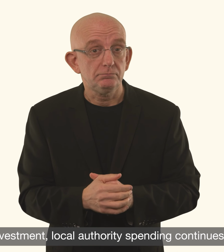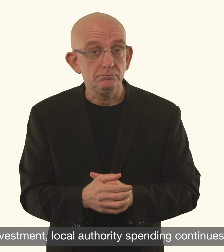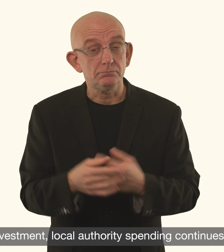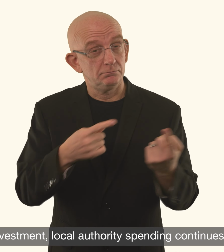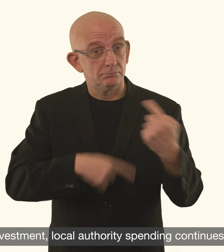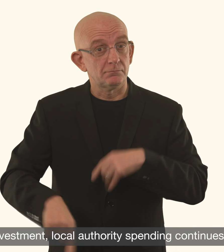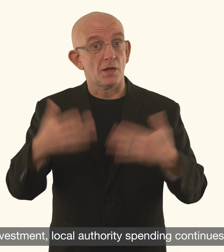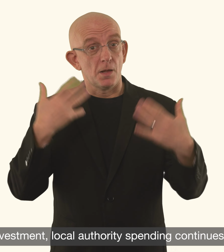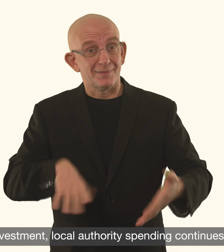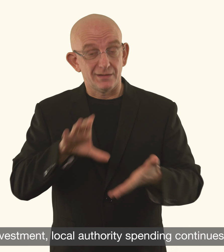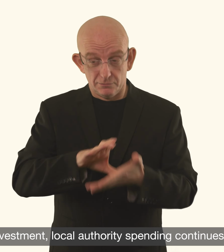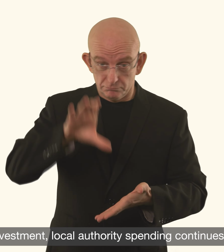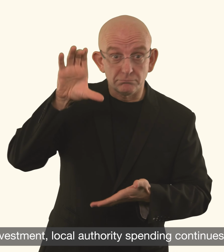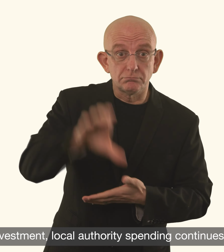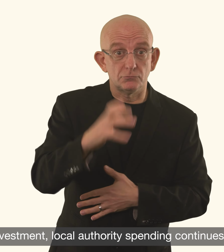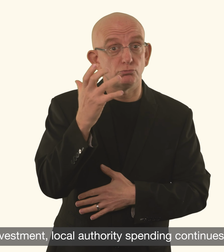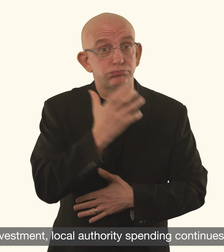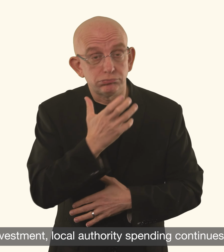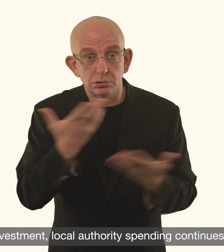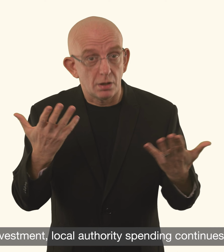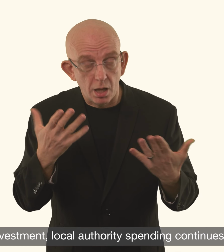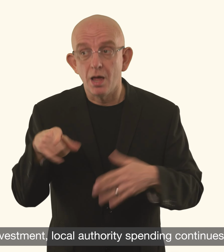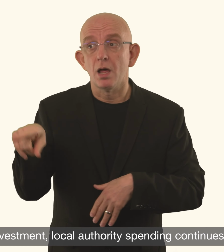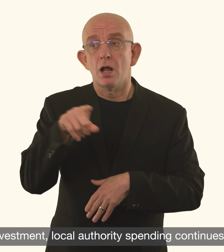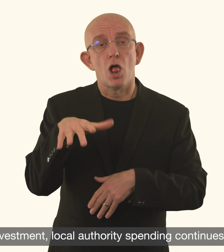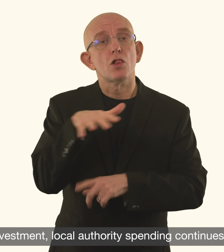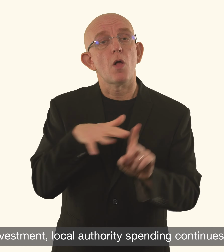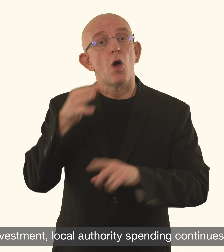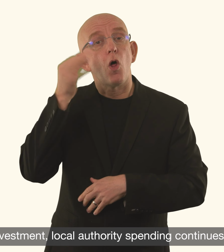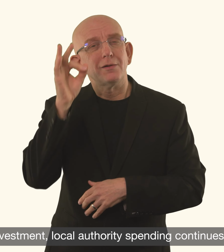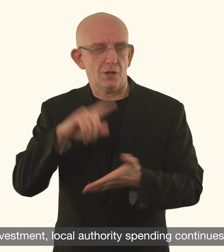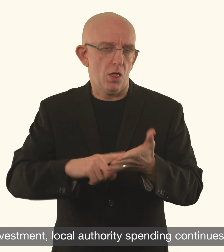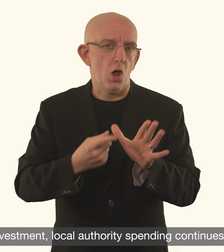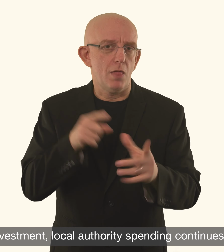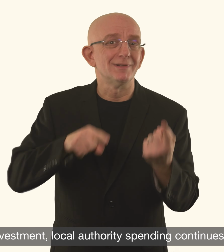Despite significant investment, local authority spending continues to outstrip funding.